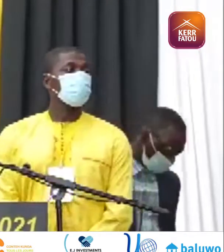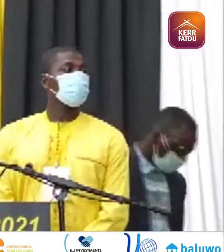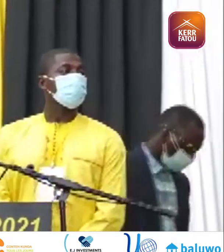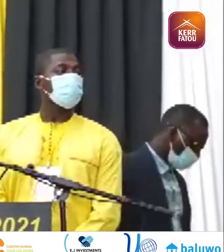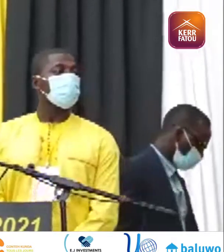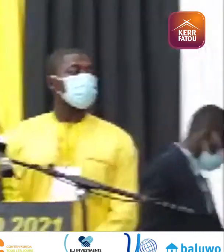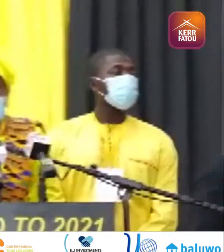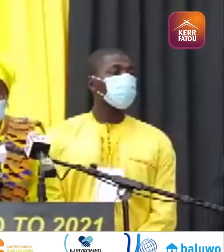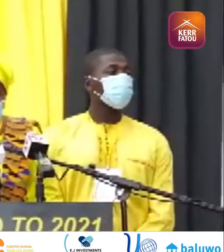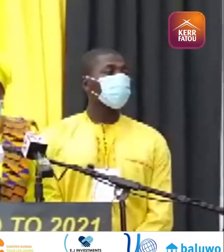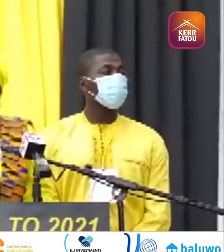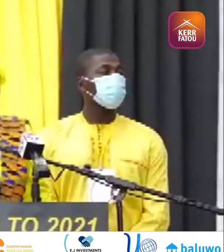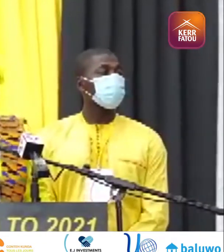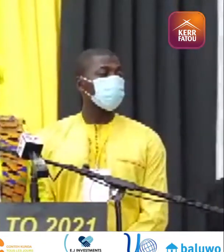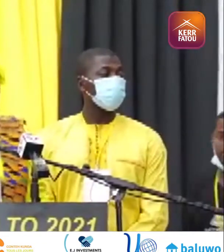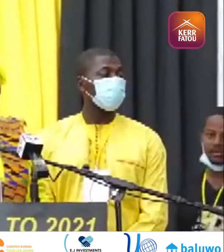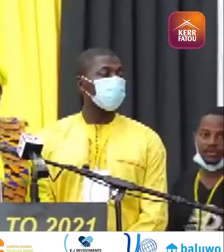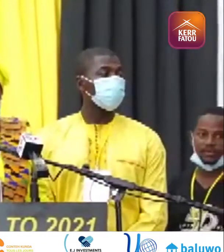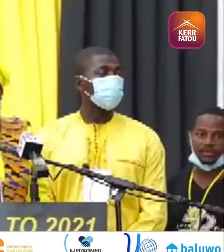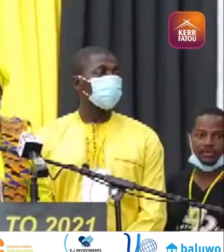Lawyer Useunu Dabo.